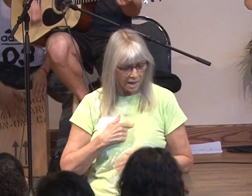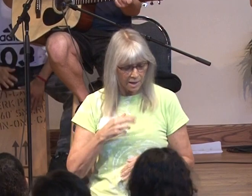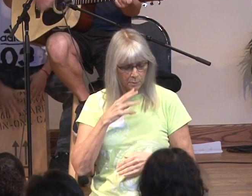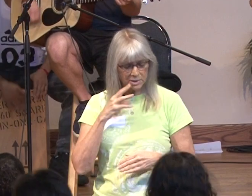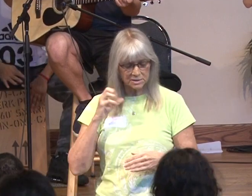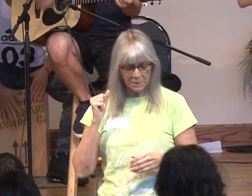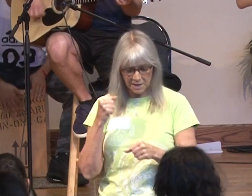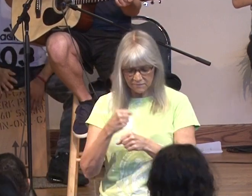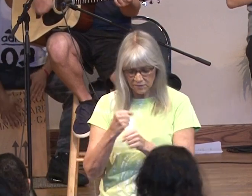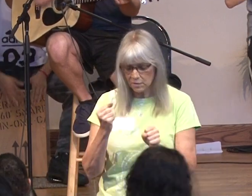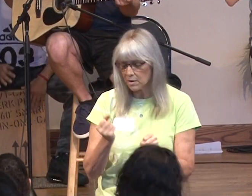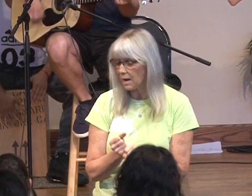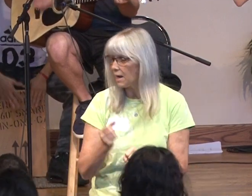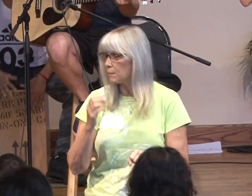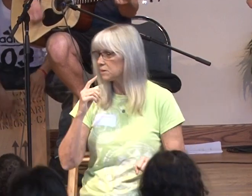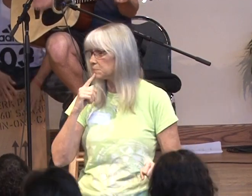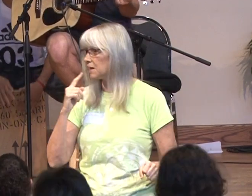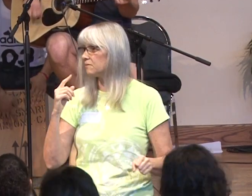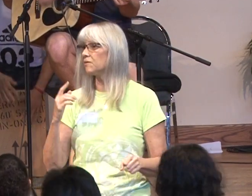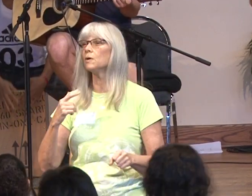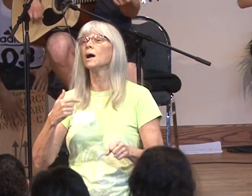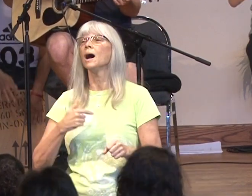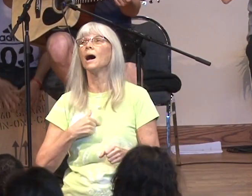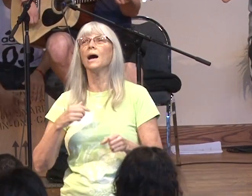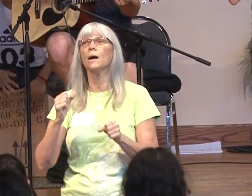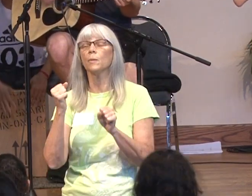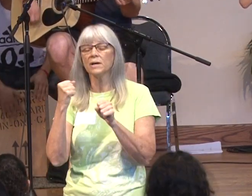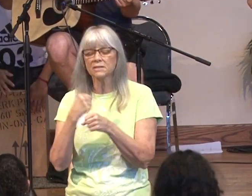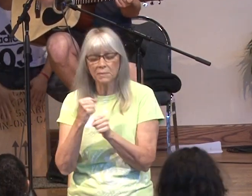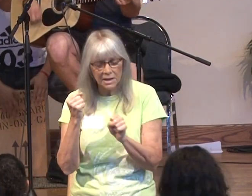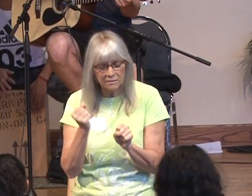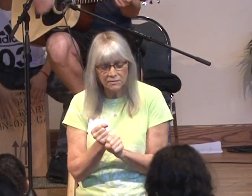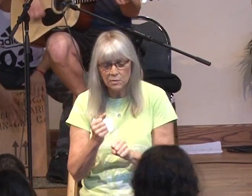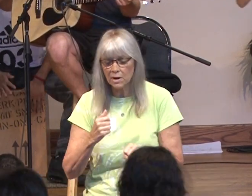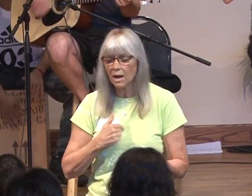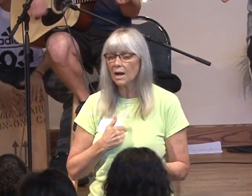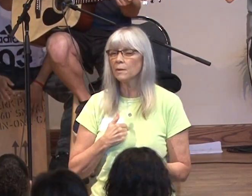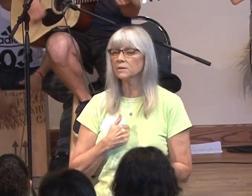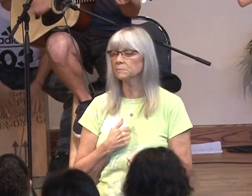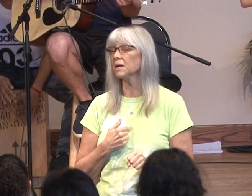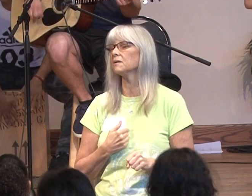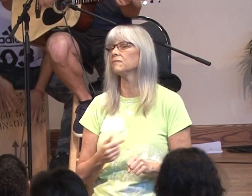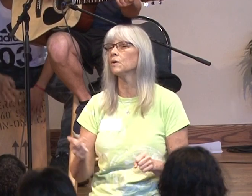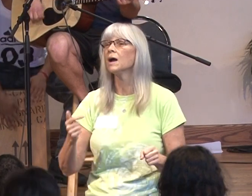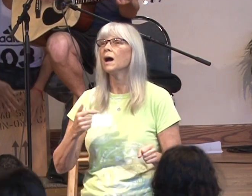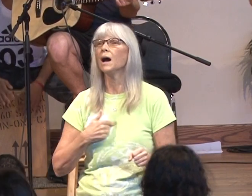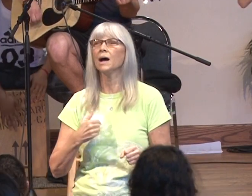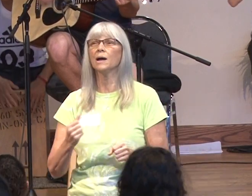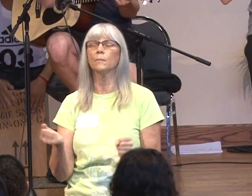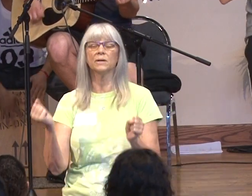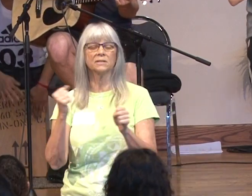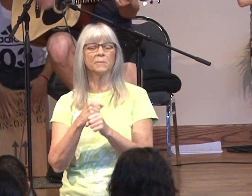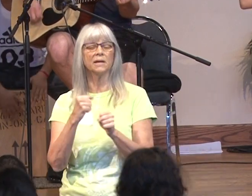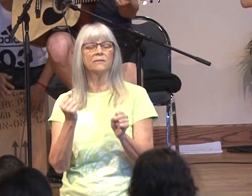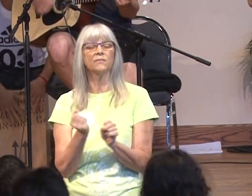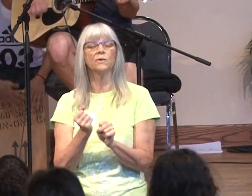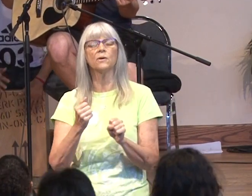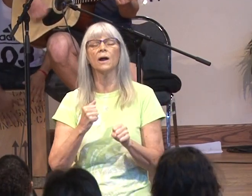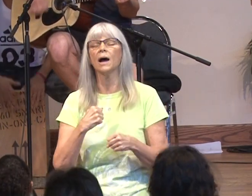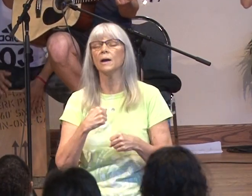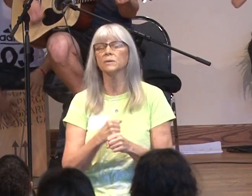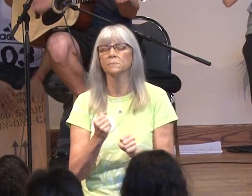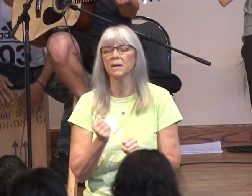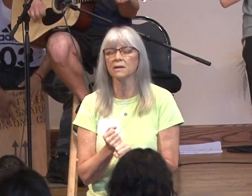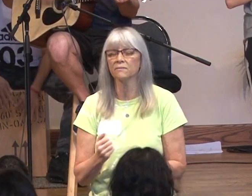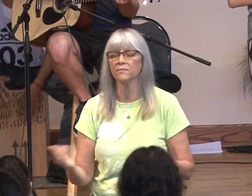love. I was made for, I was made for, I was made for, I was made for, I was made